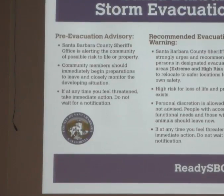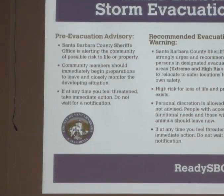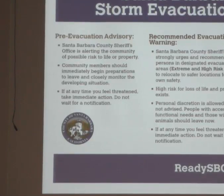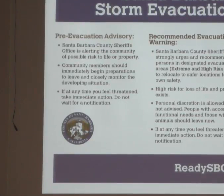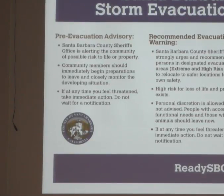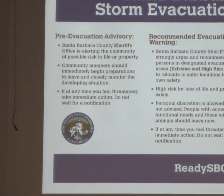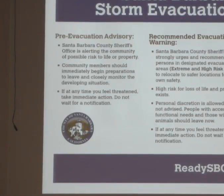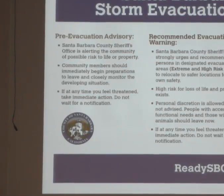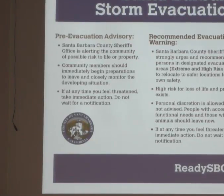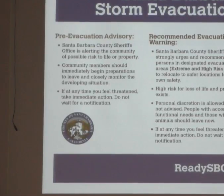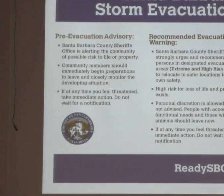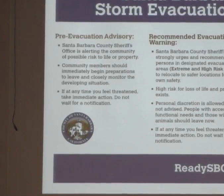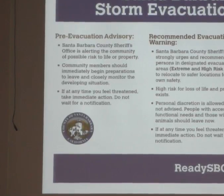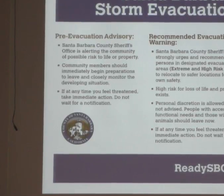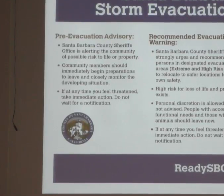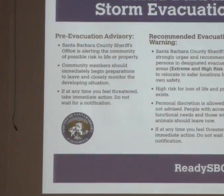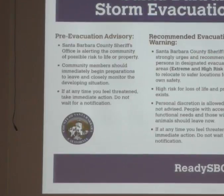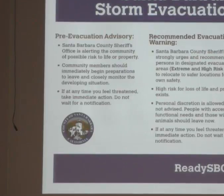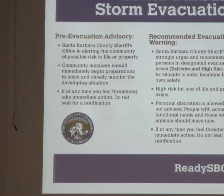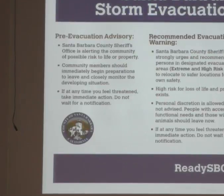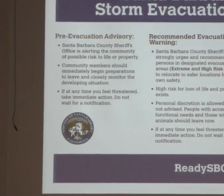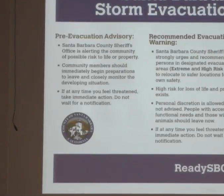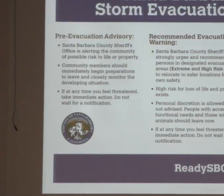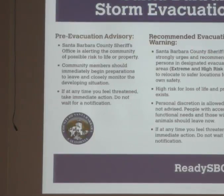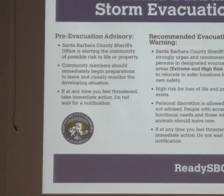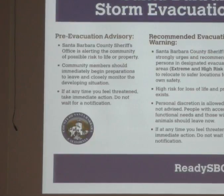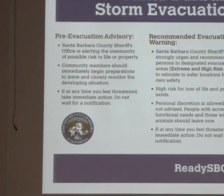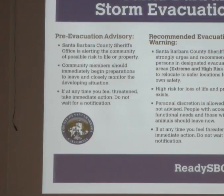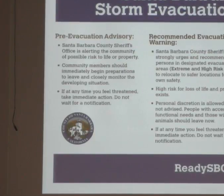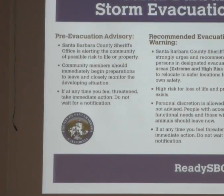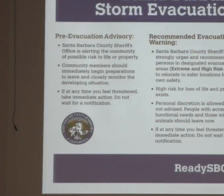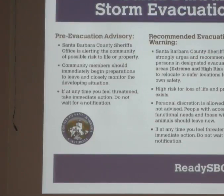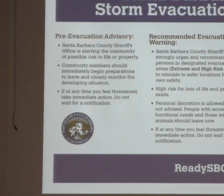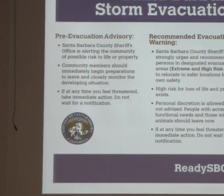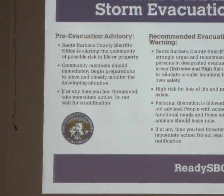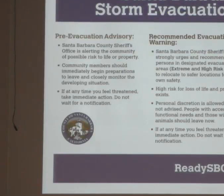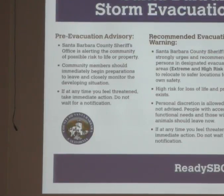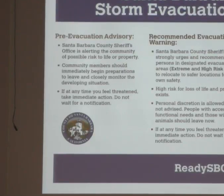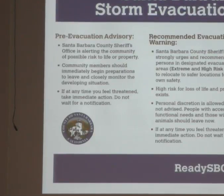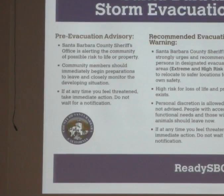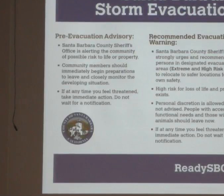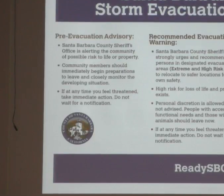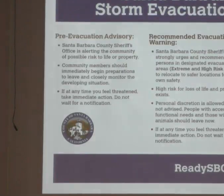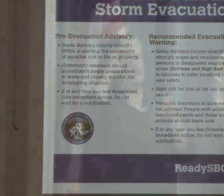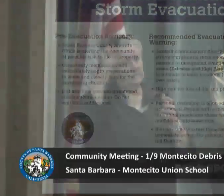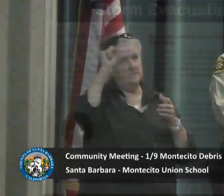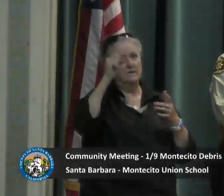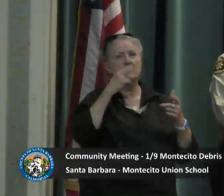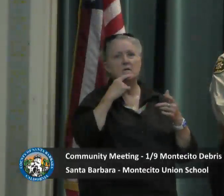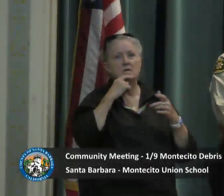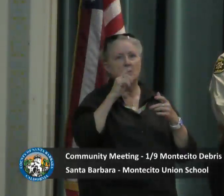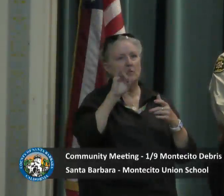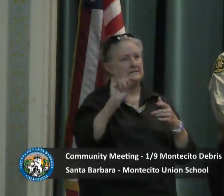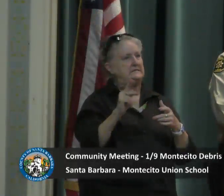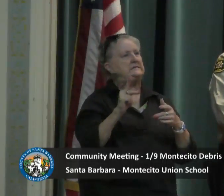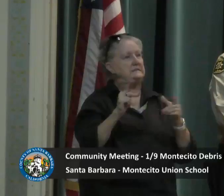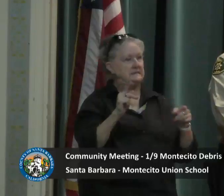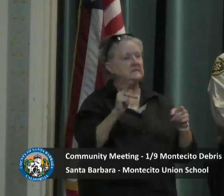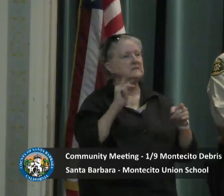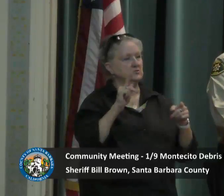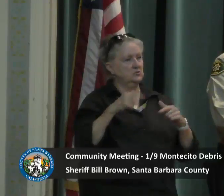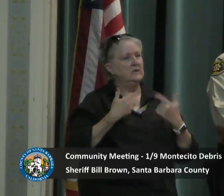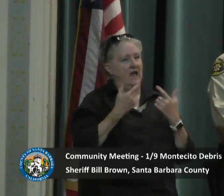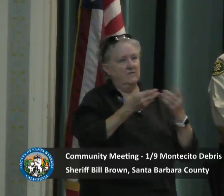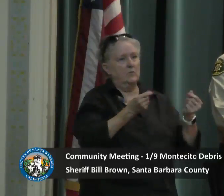location. Mandatory evacuation order means there is an extreme risk to life and property. You